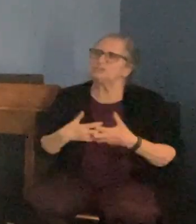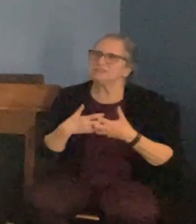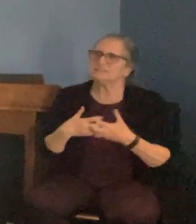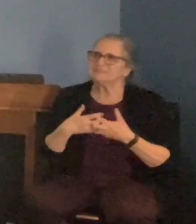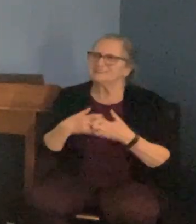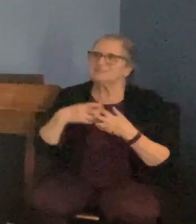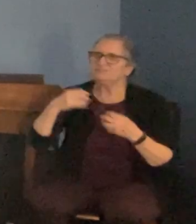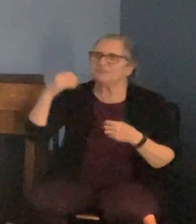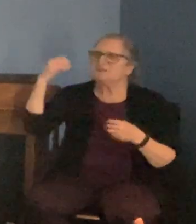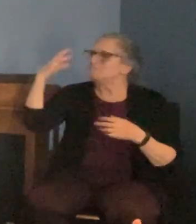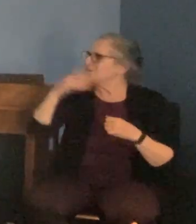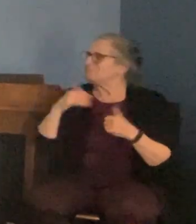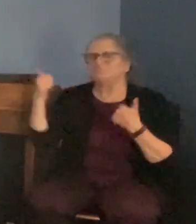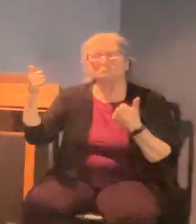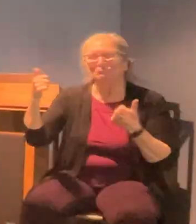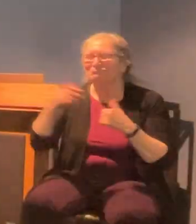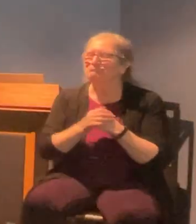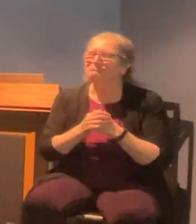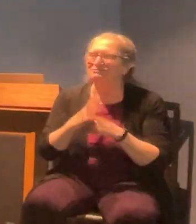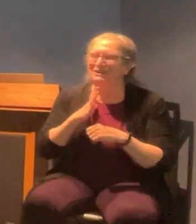light, and I'm so sorry for,